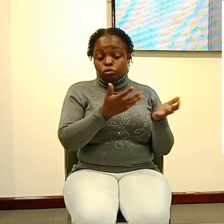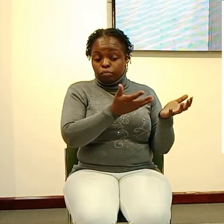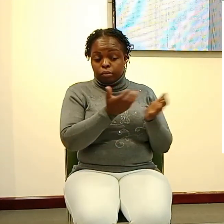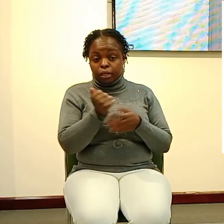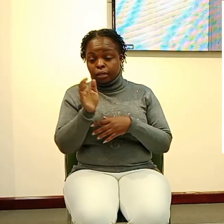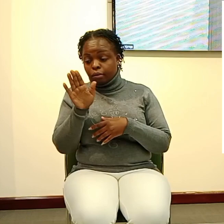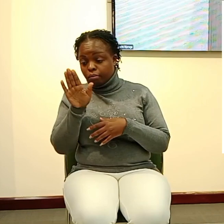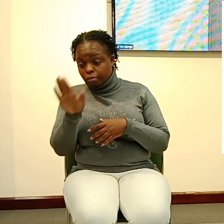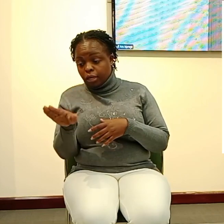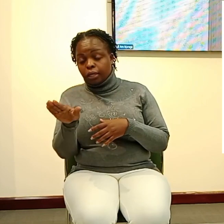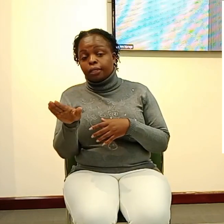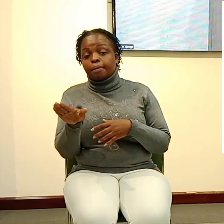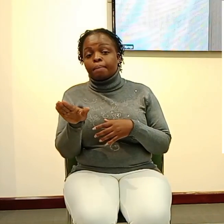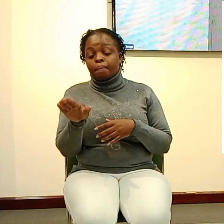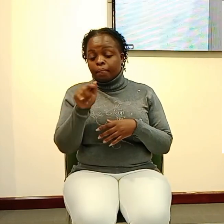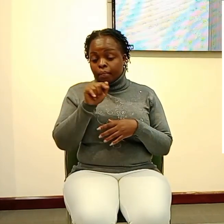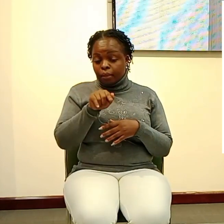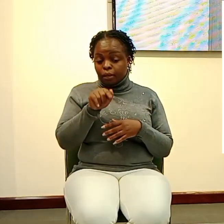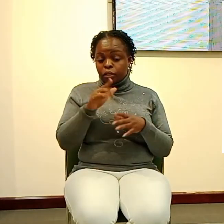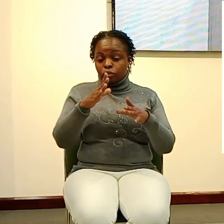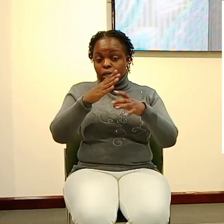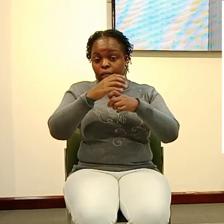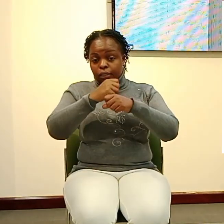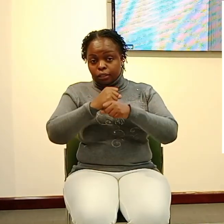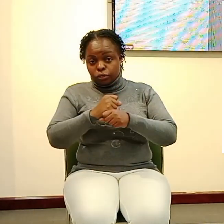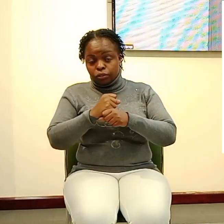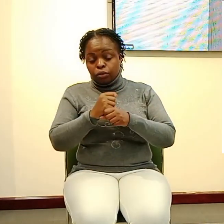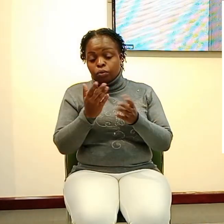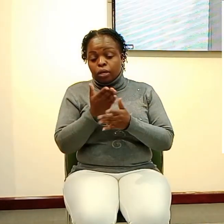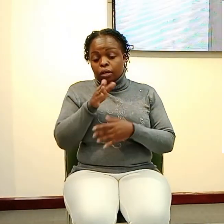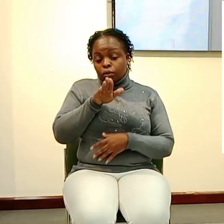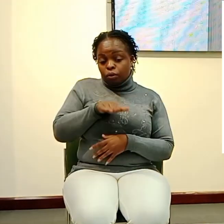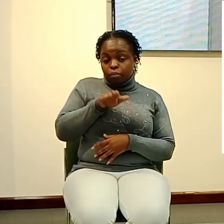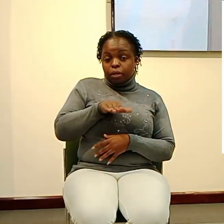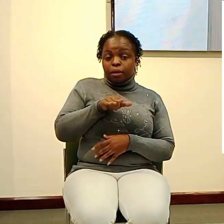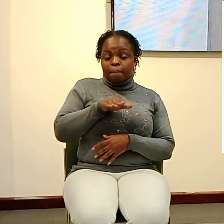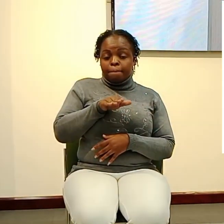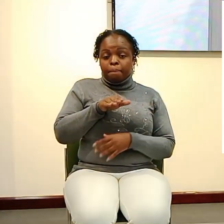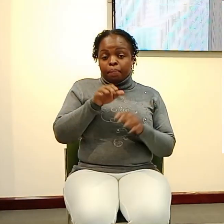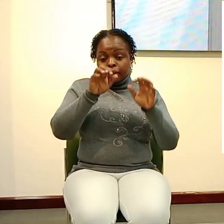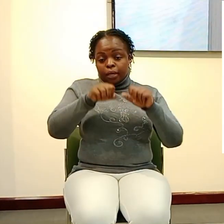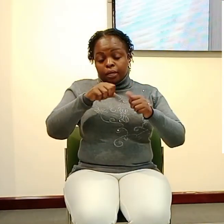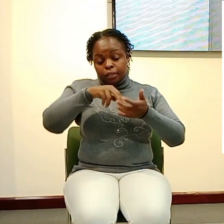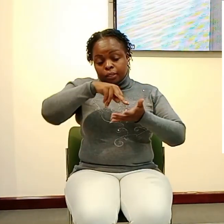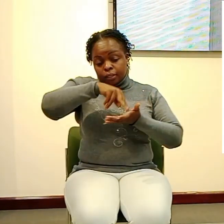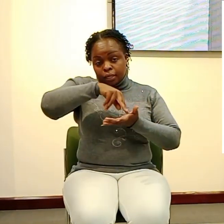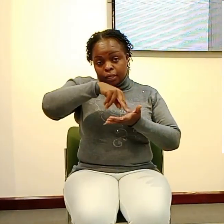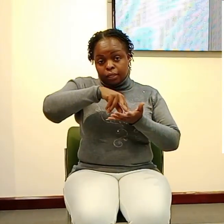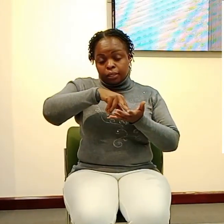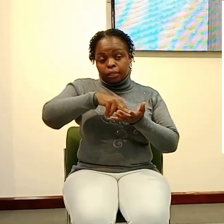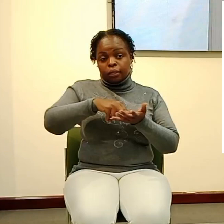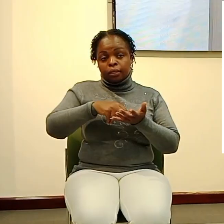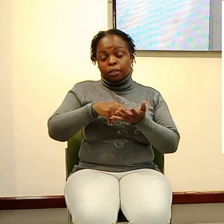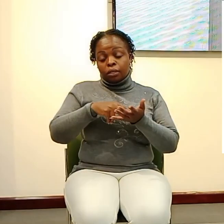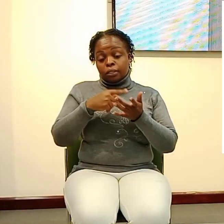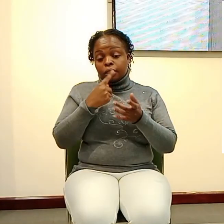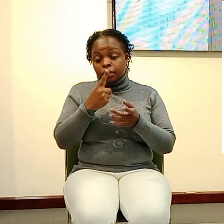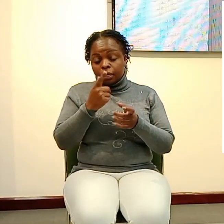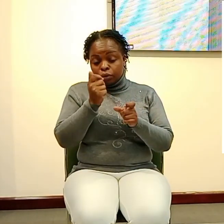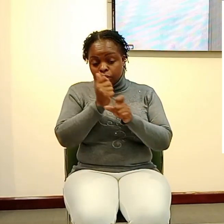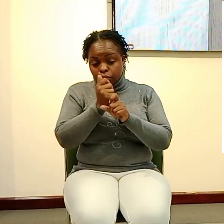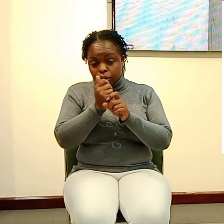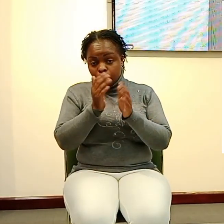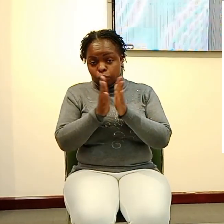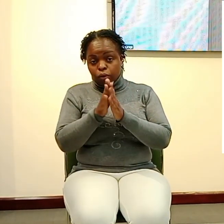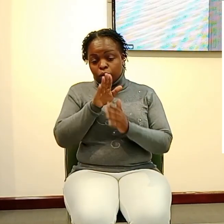back that organizations where women can stand in and say, we work with